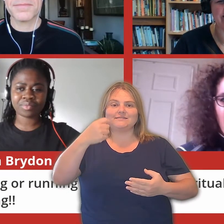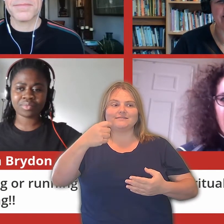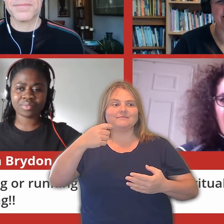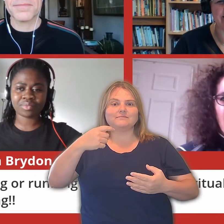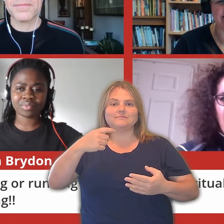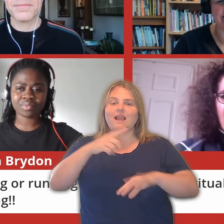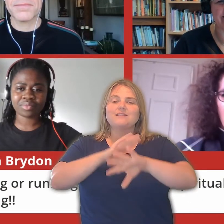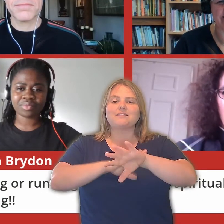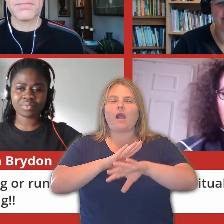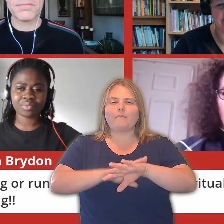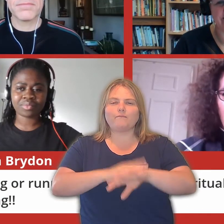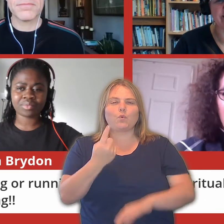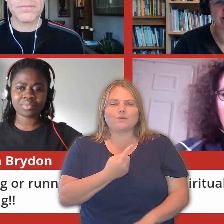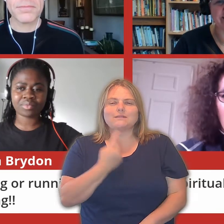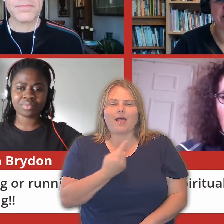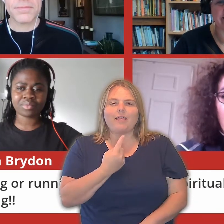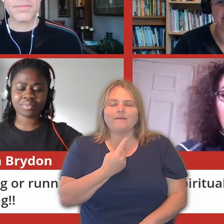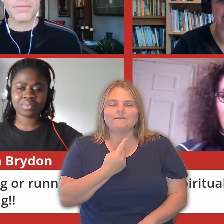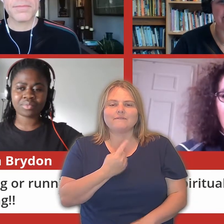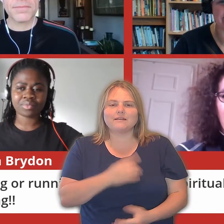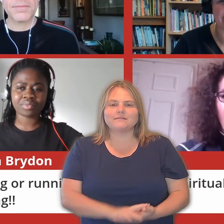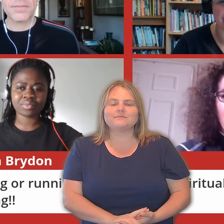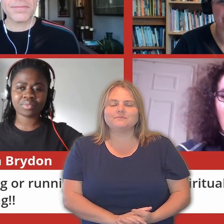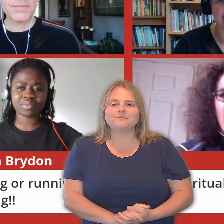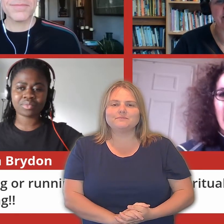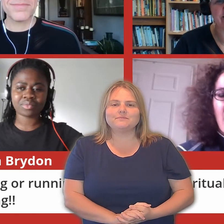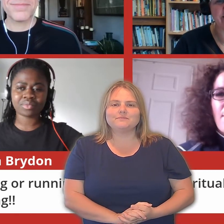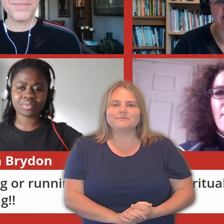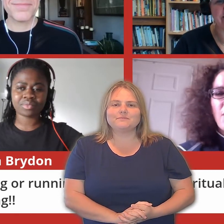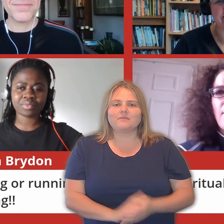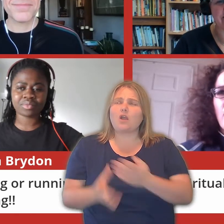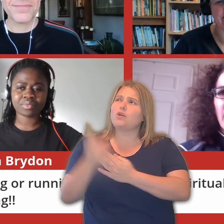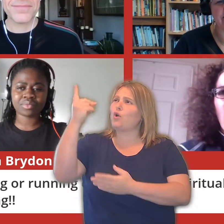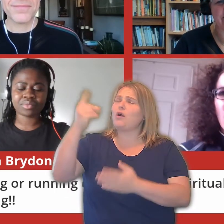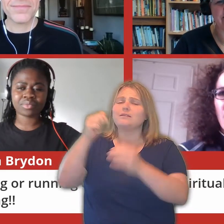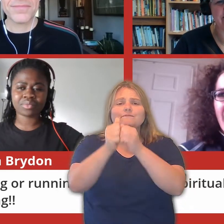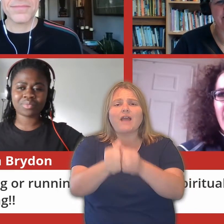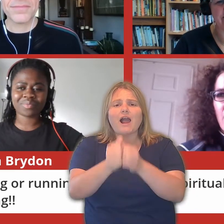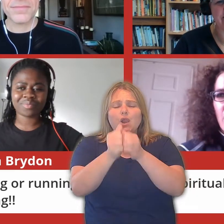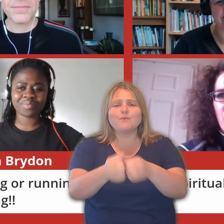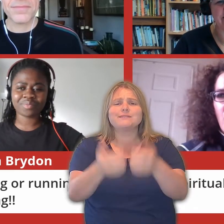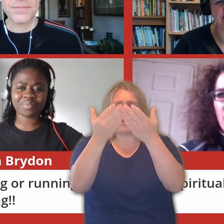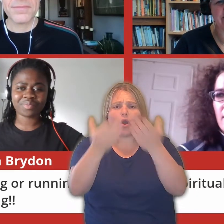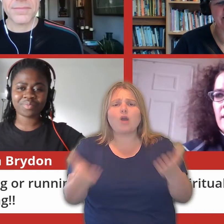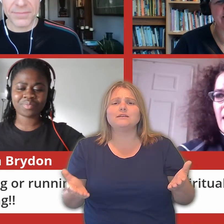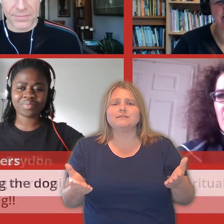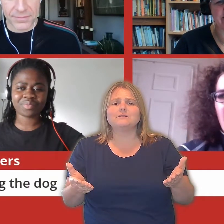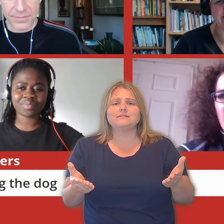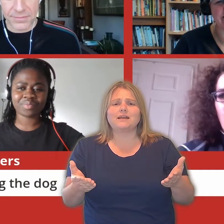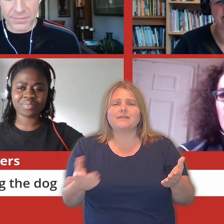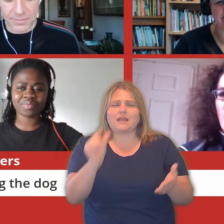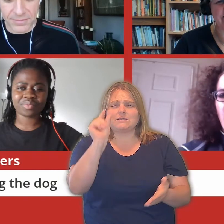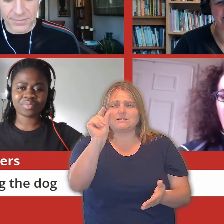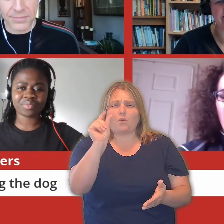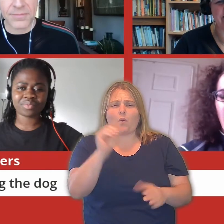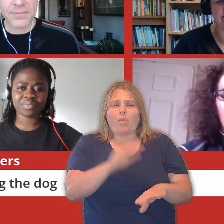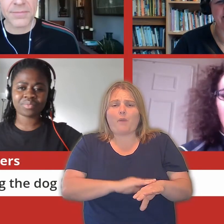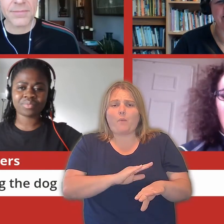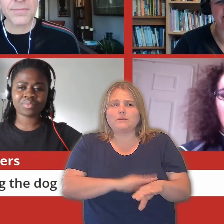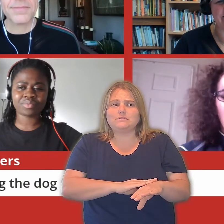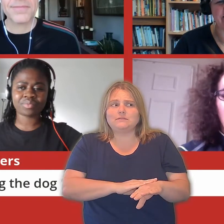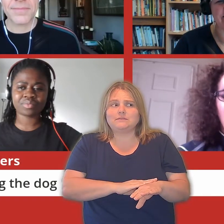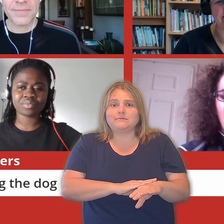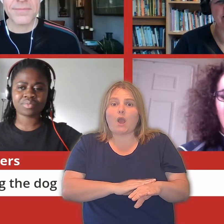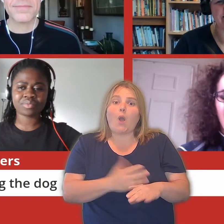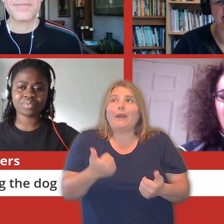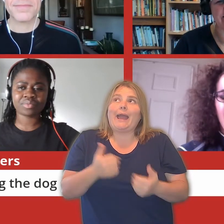some time for yourself, because that is what spirituality is, about putting yourself first. But most importantly, God values and God honours that small moment of like, okay,